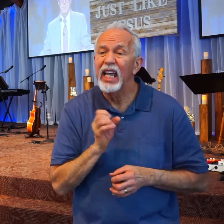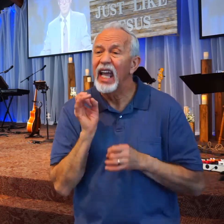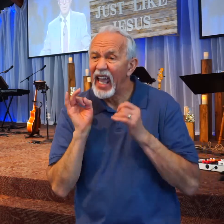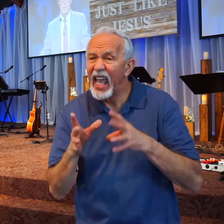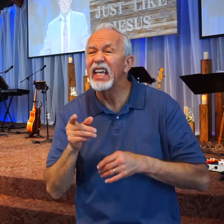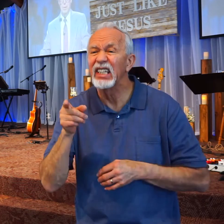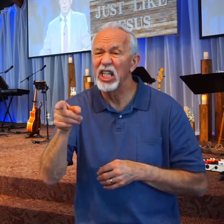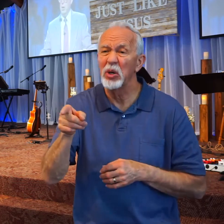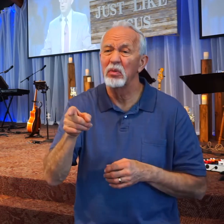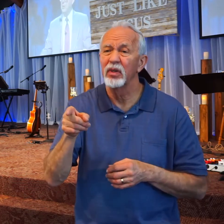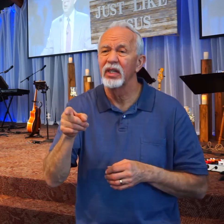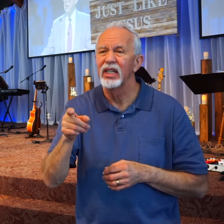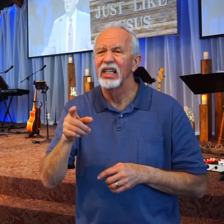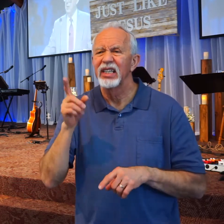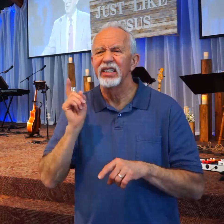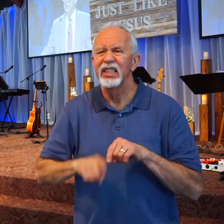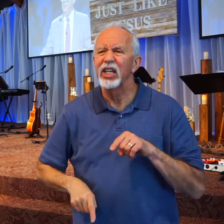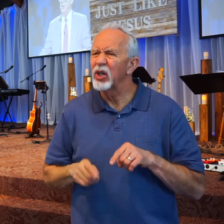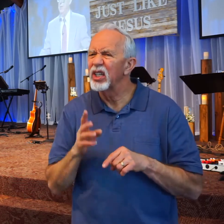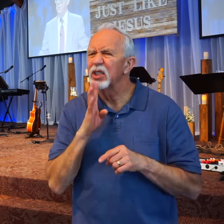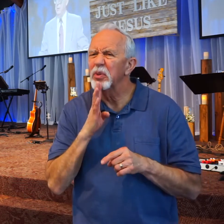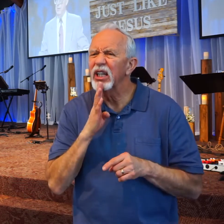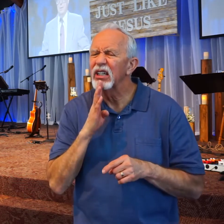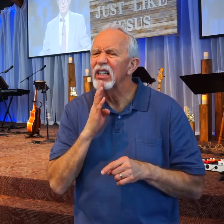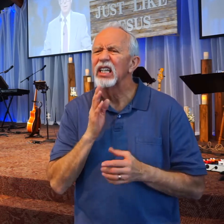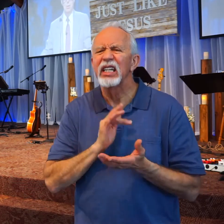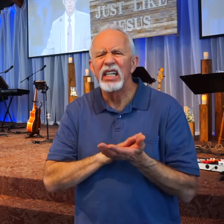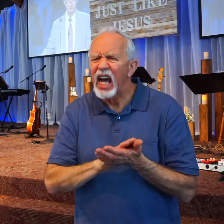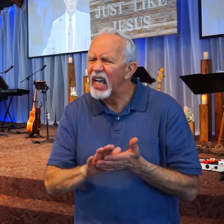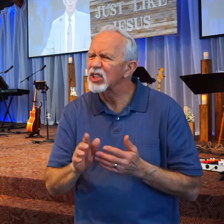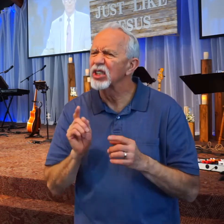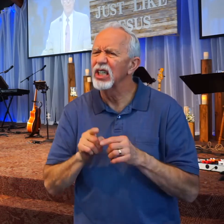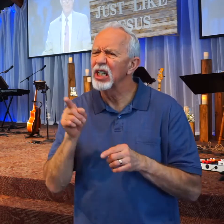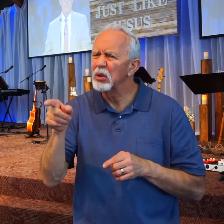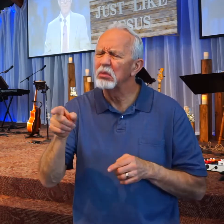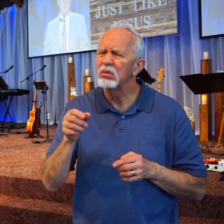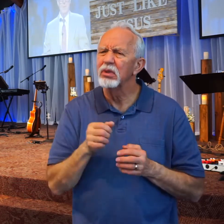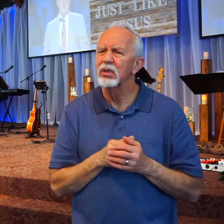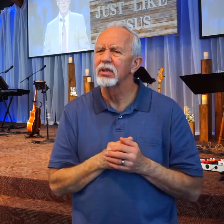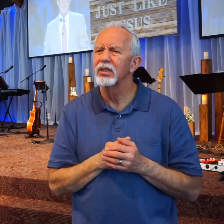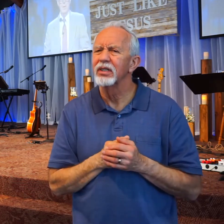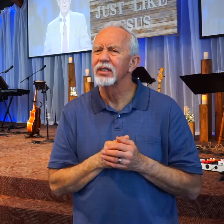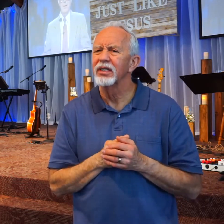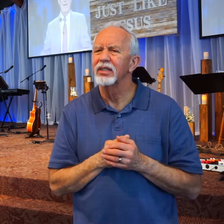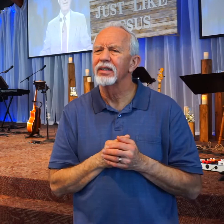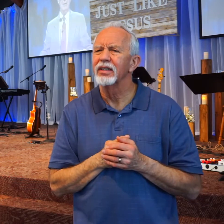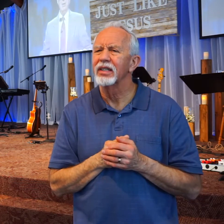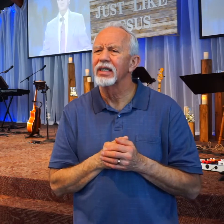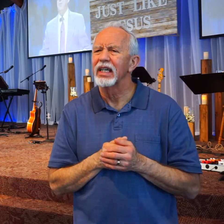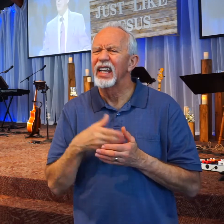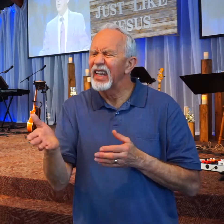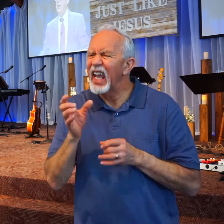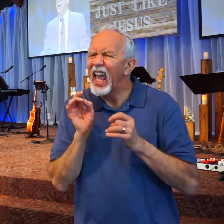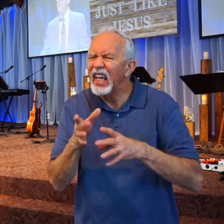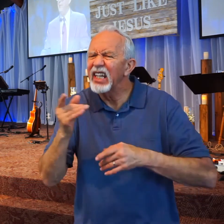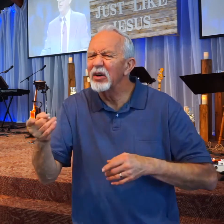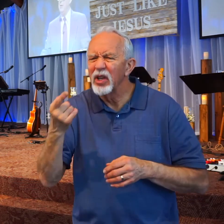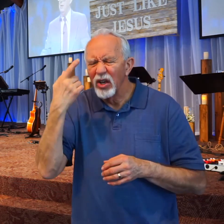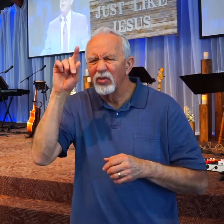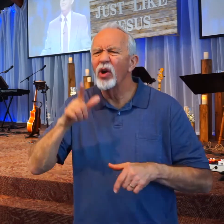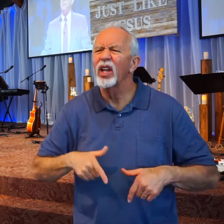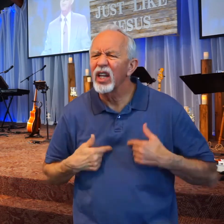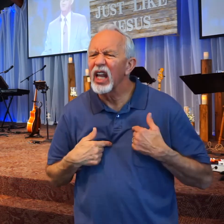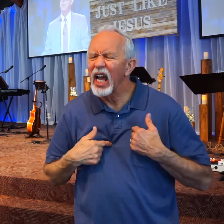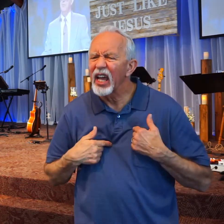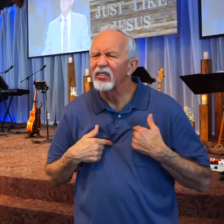him. They could not speak peaceably to him. They hated him for the life that